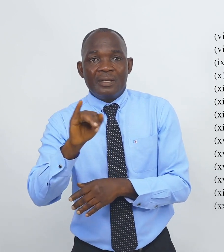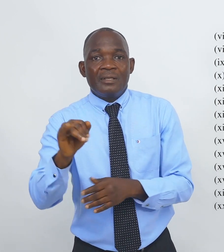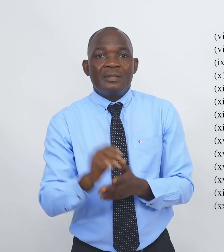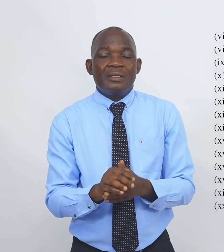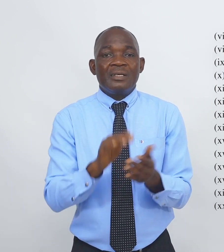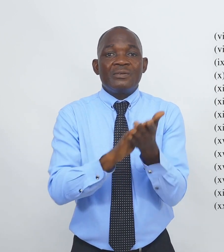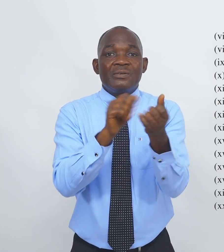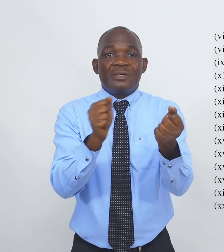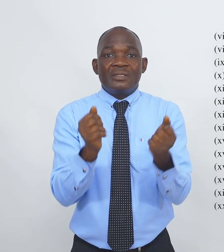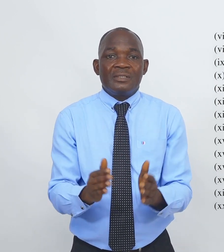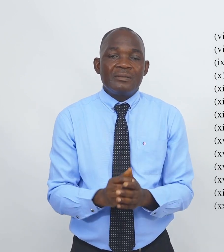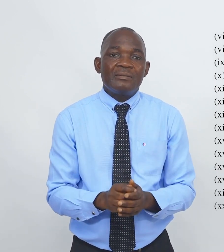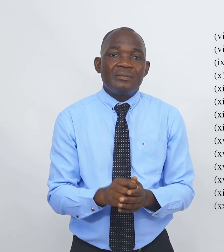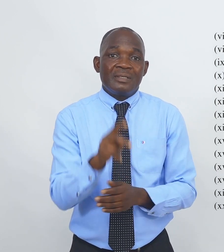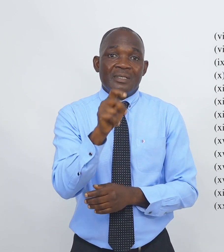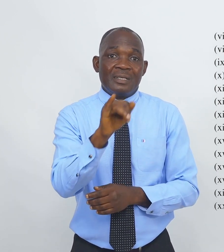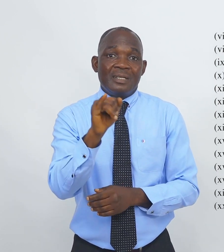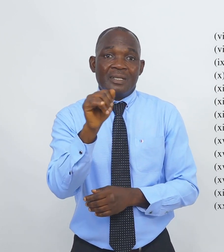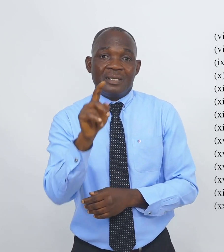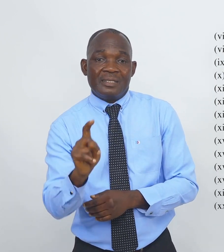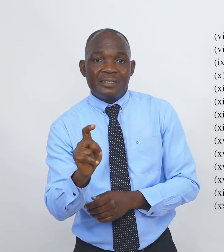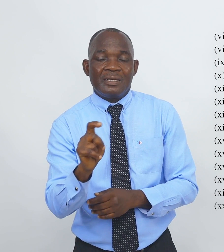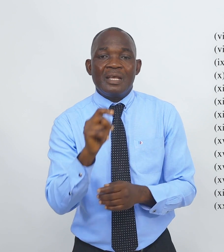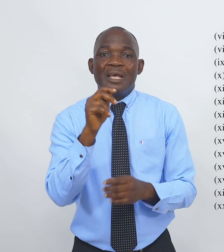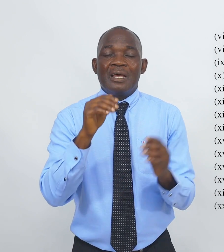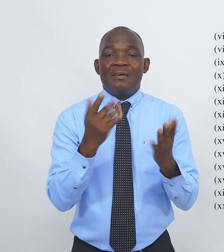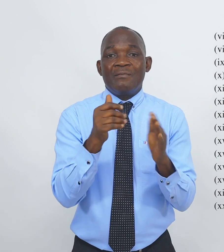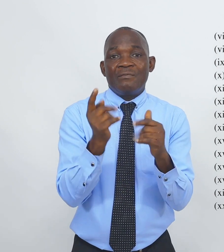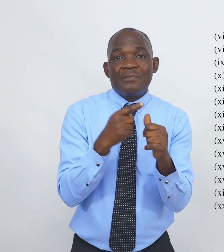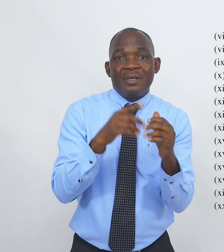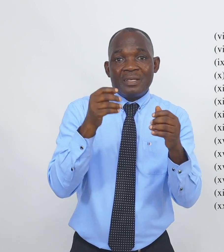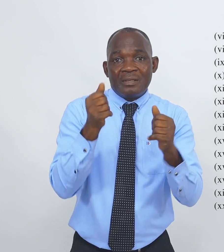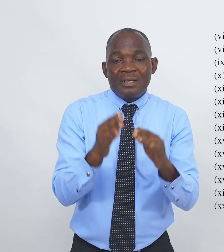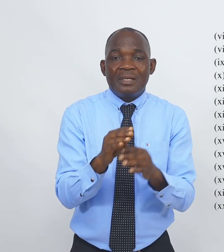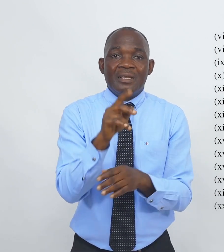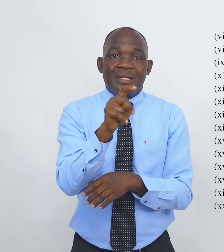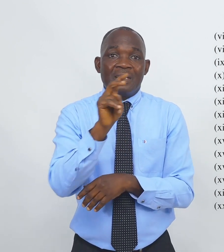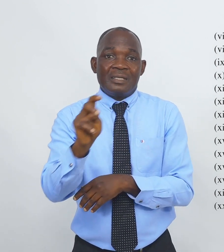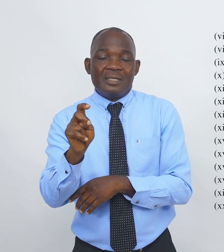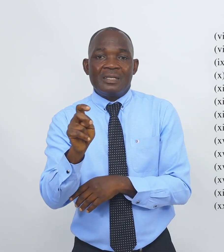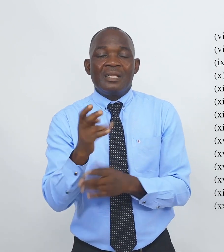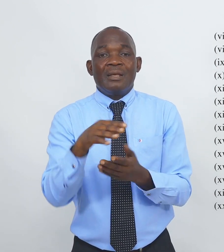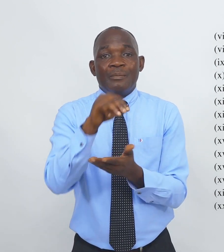XVIII. Trustees. XIX. Primary dealers. XX.